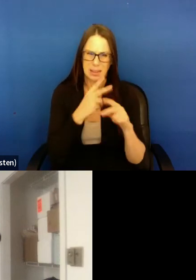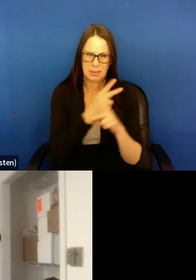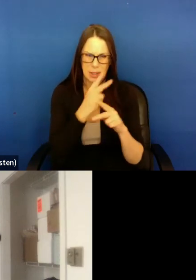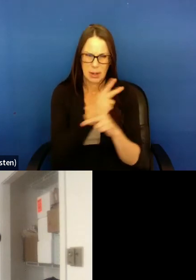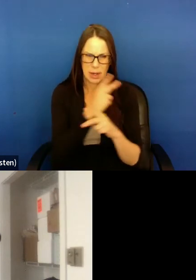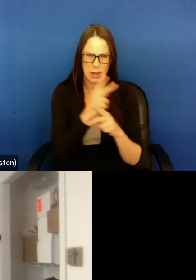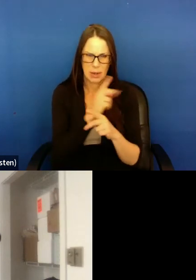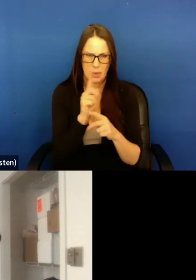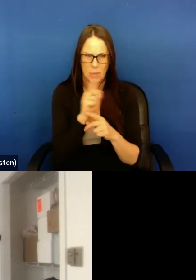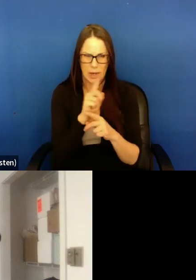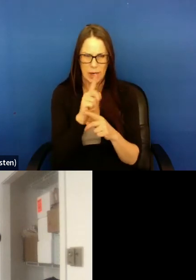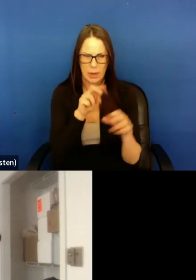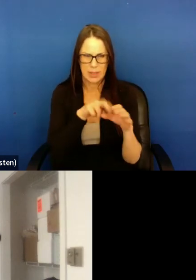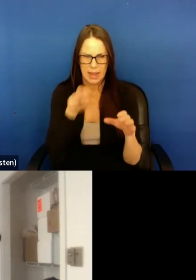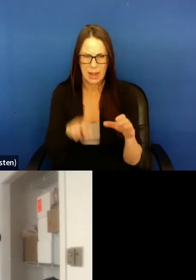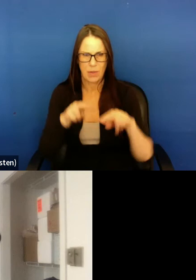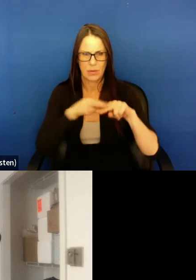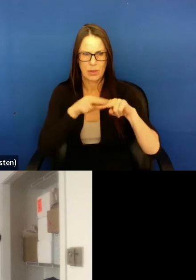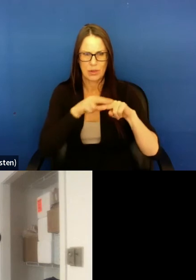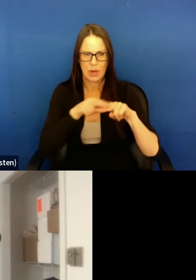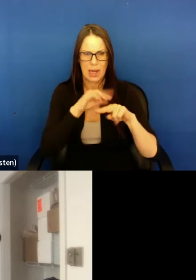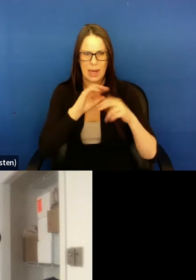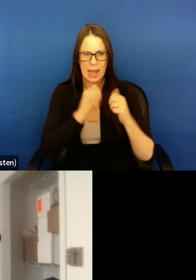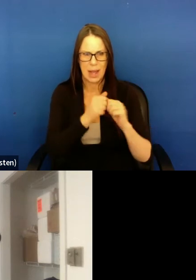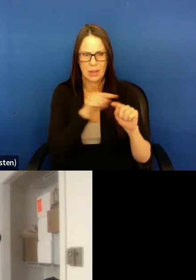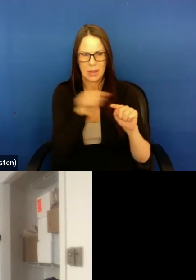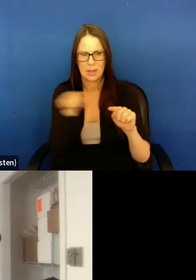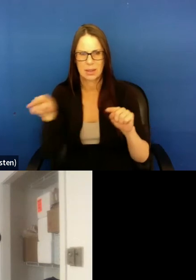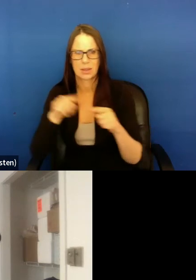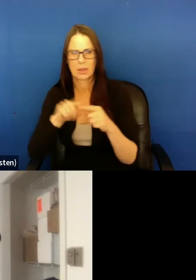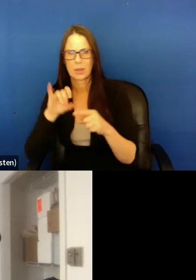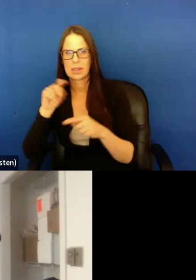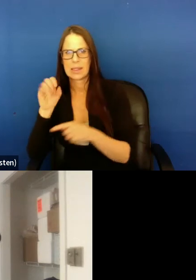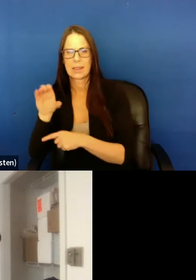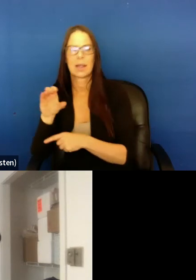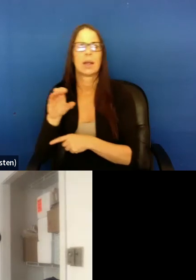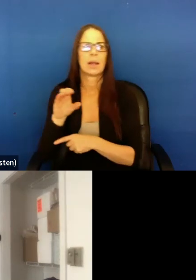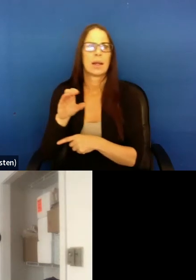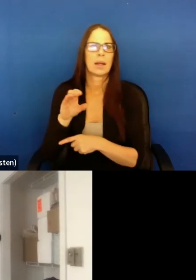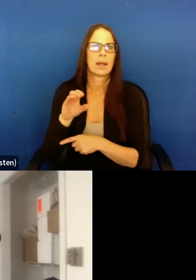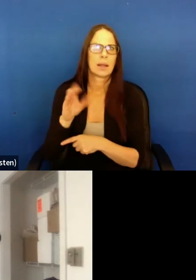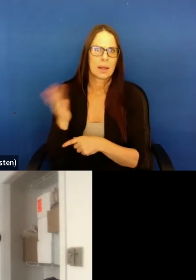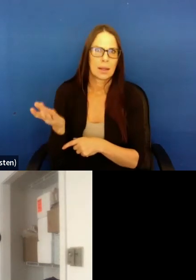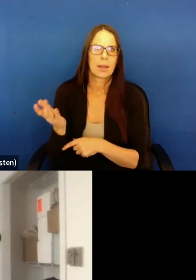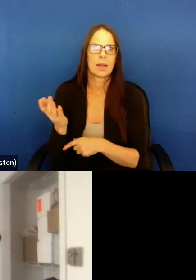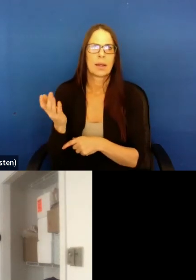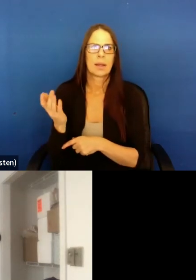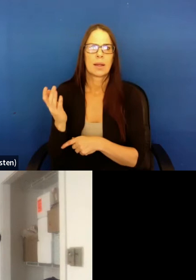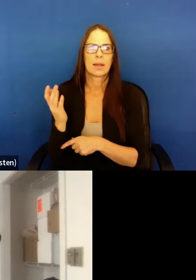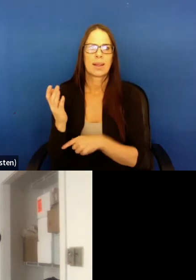getting off the train and how to get over to ISAC. So I would just echo the point that it somehow could be